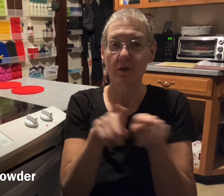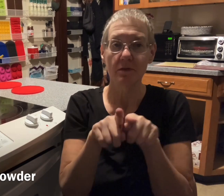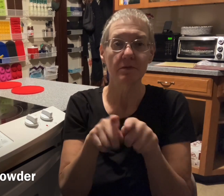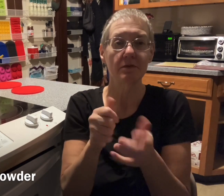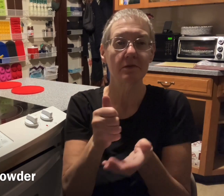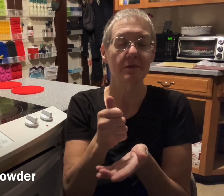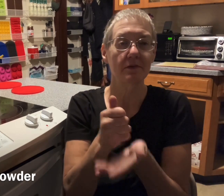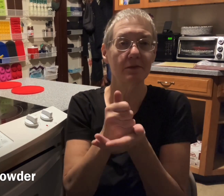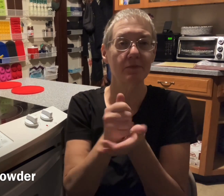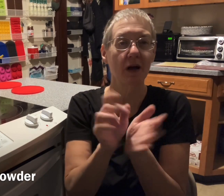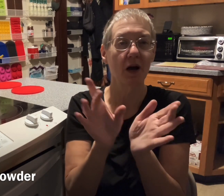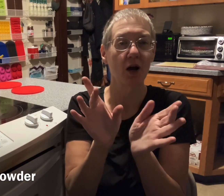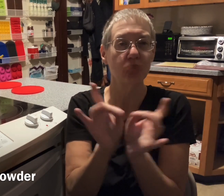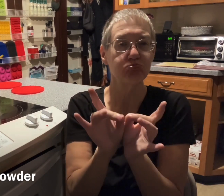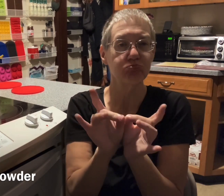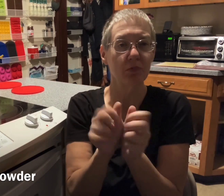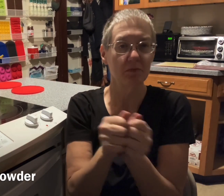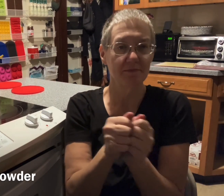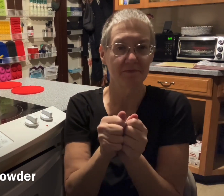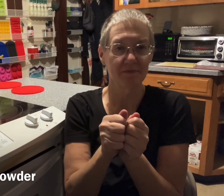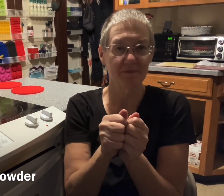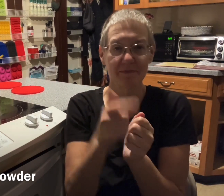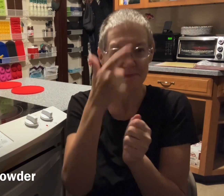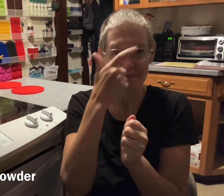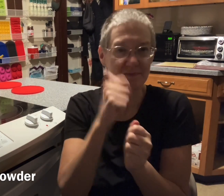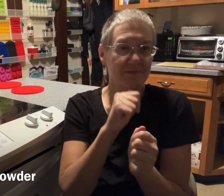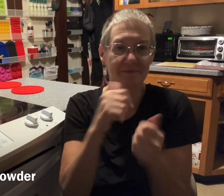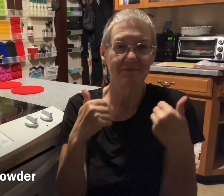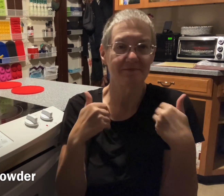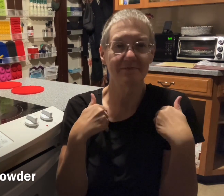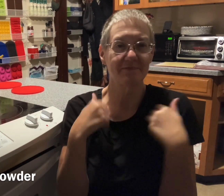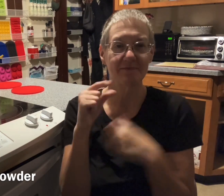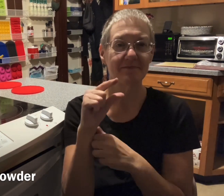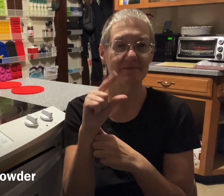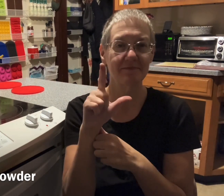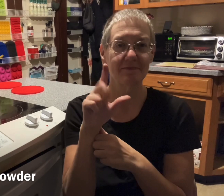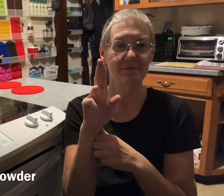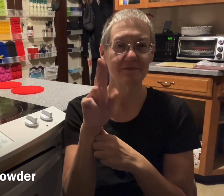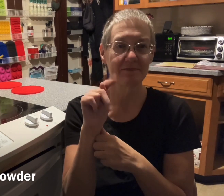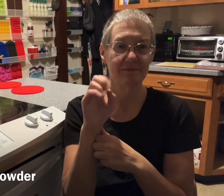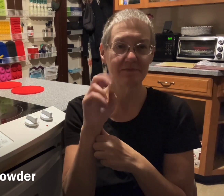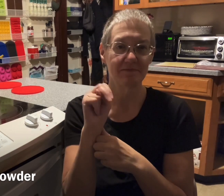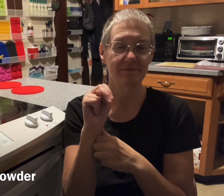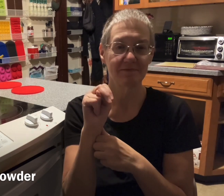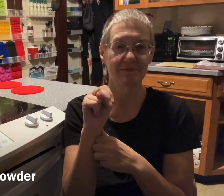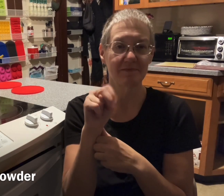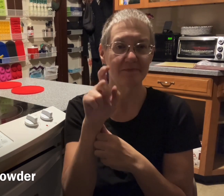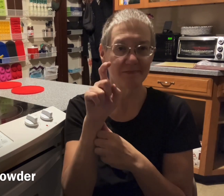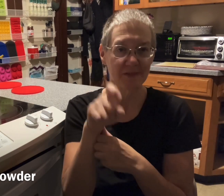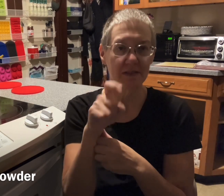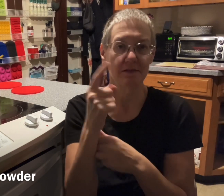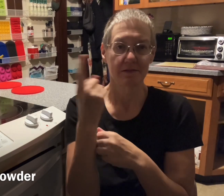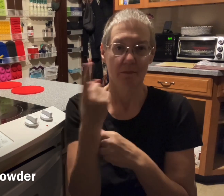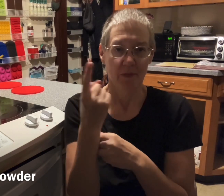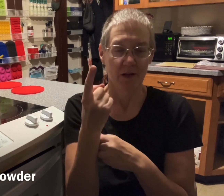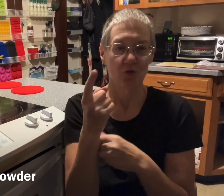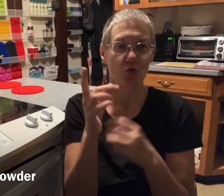But eggs also help keto products stick together because they don't have any gluten. They have